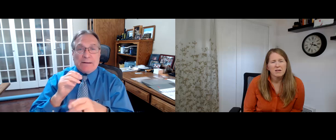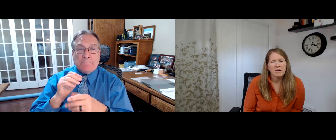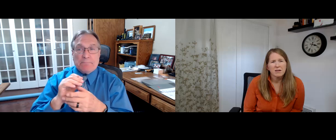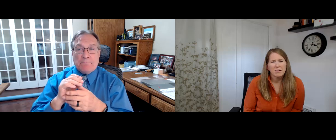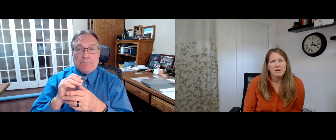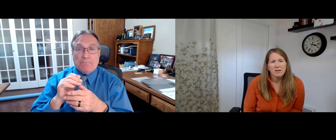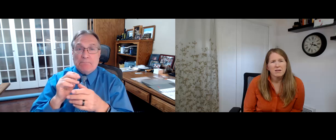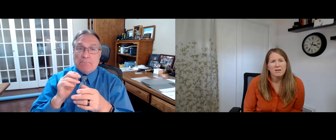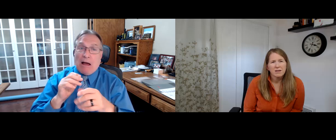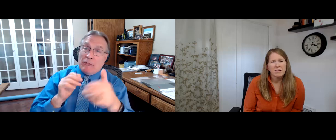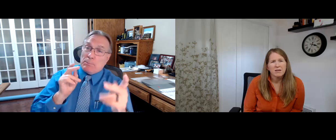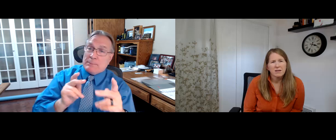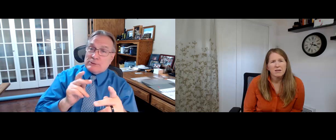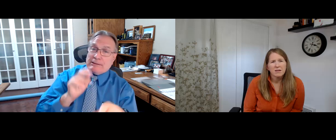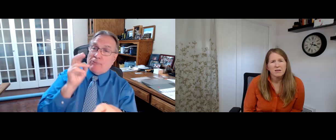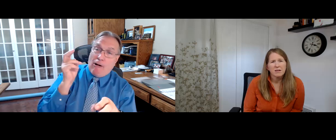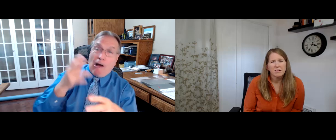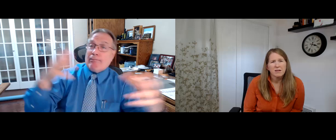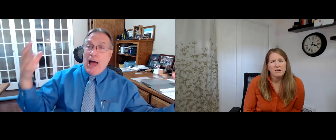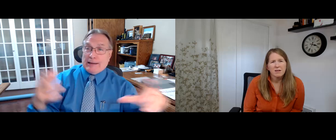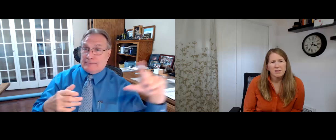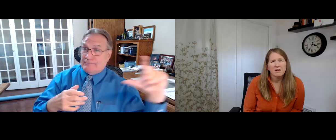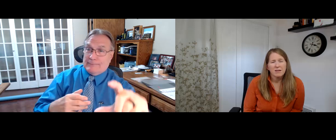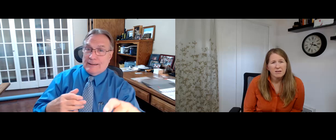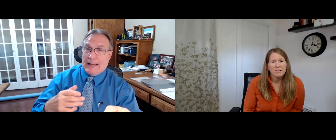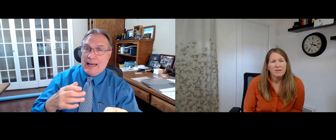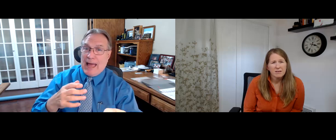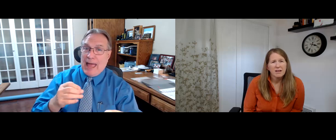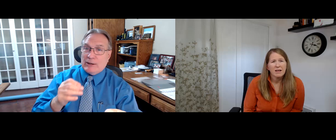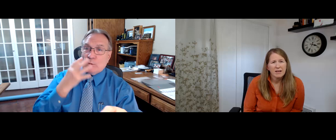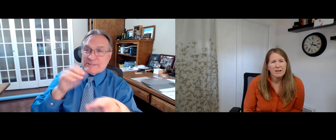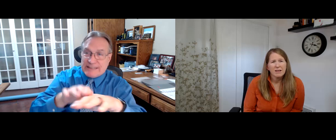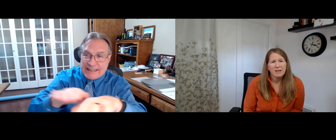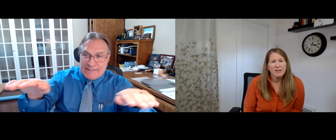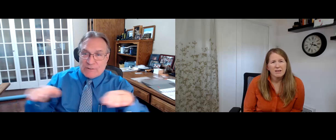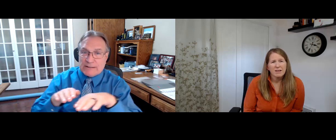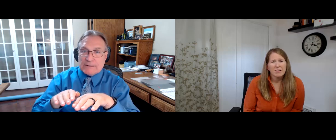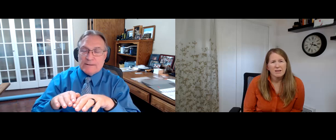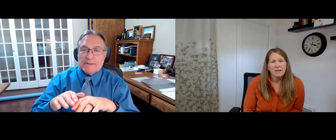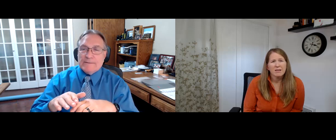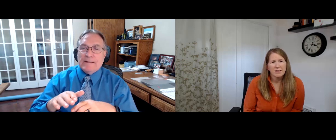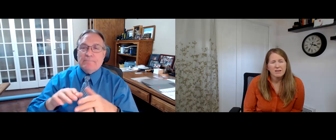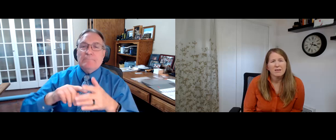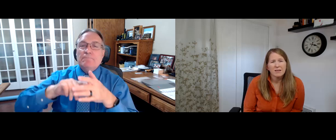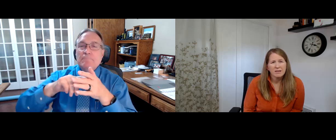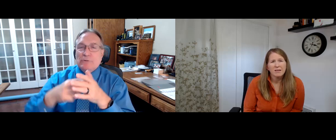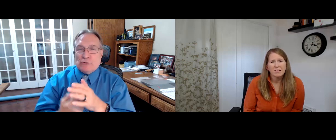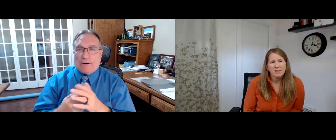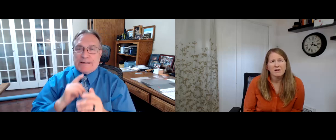and other people did a lot, and it was even, started to